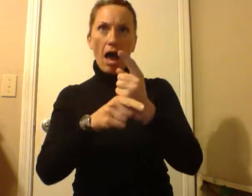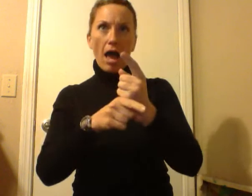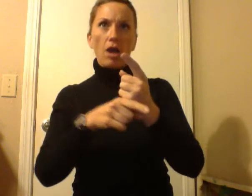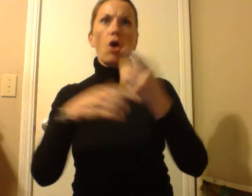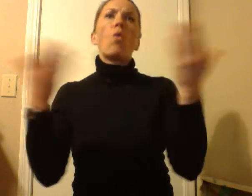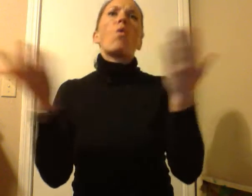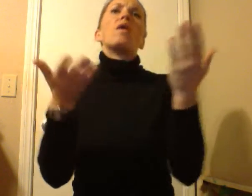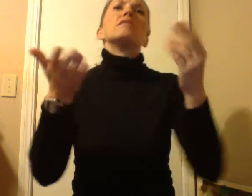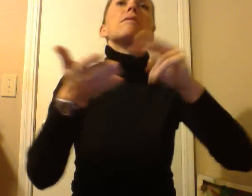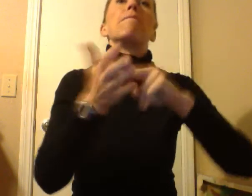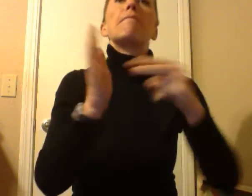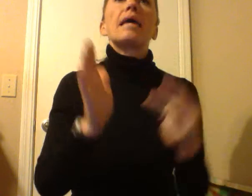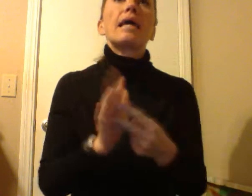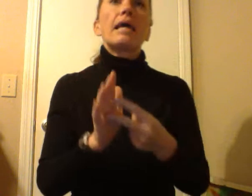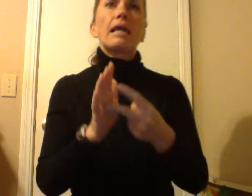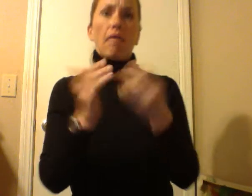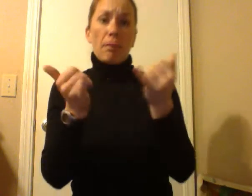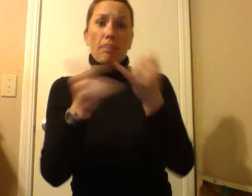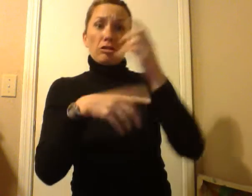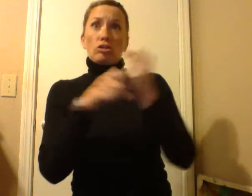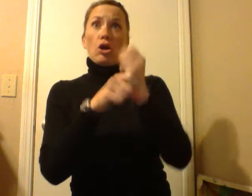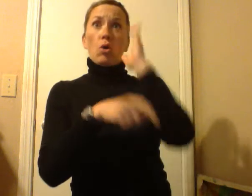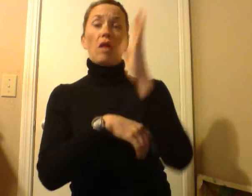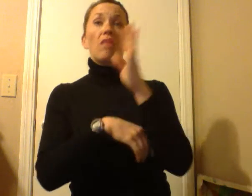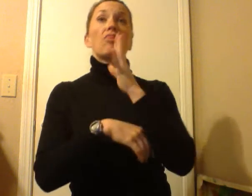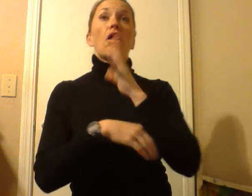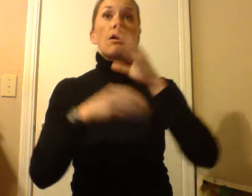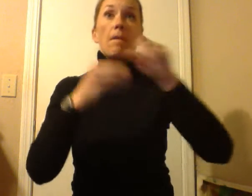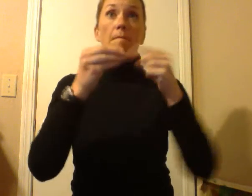what parallel means? Not uneven.